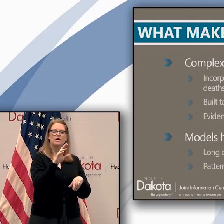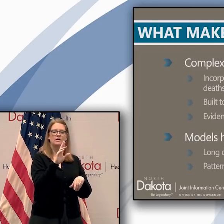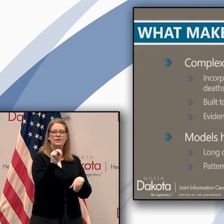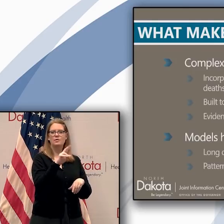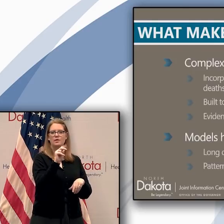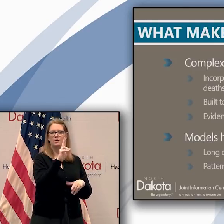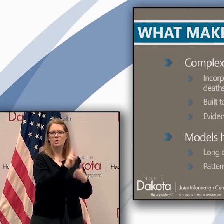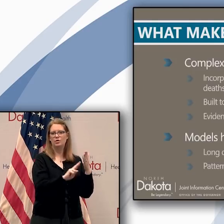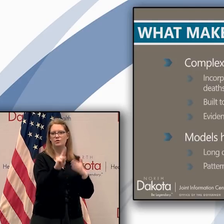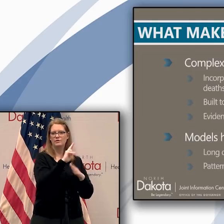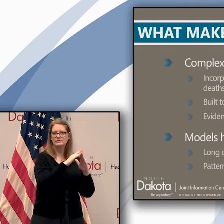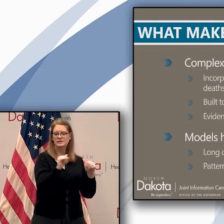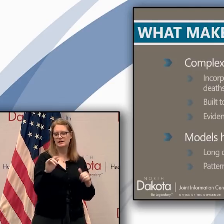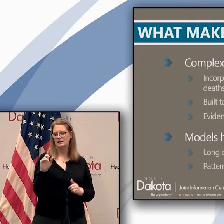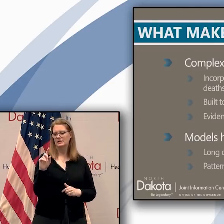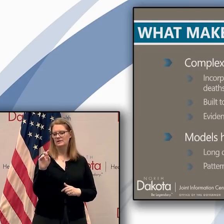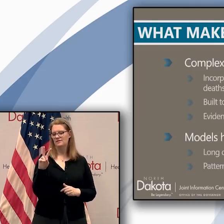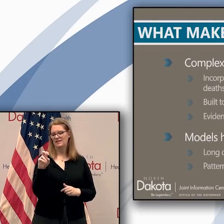Ventana